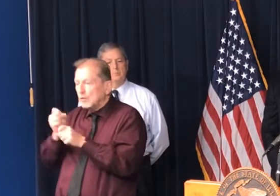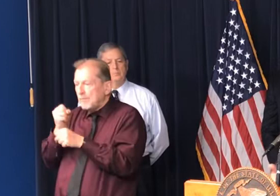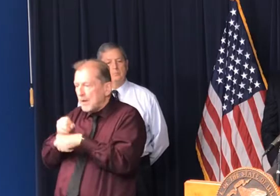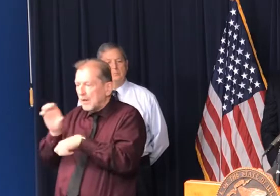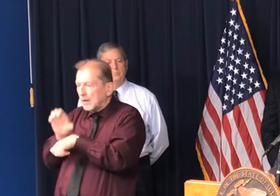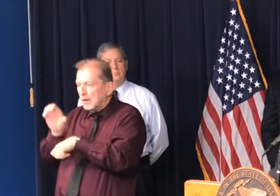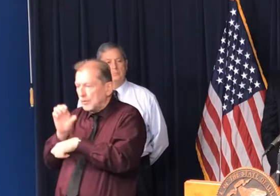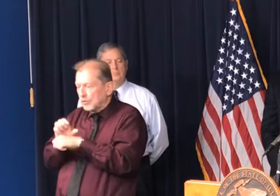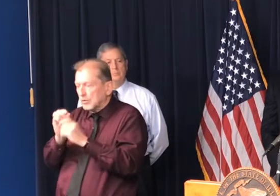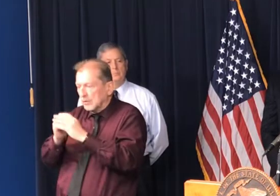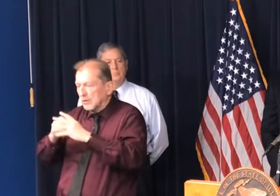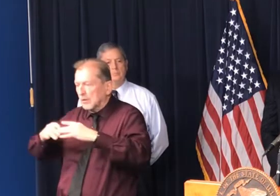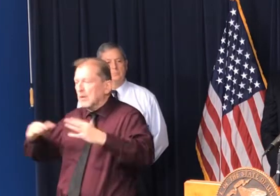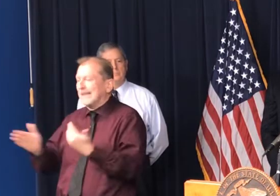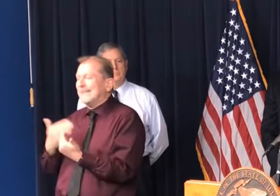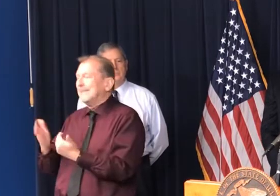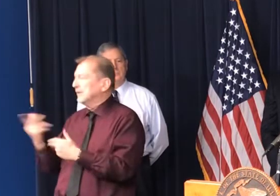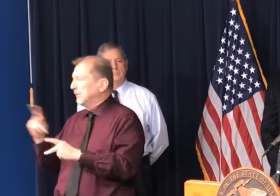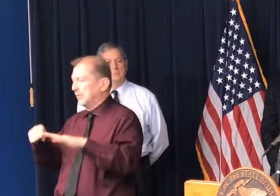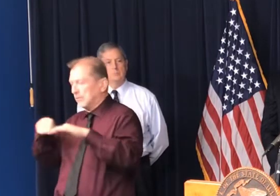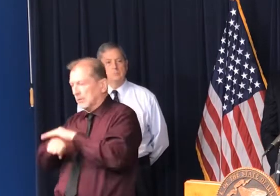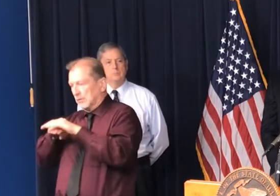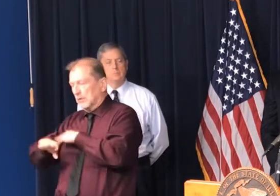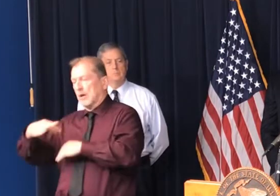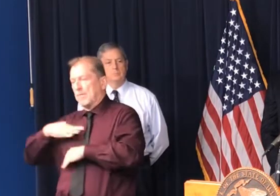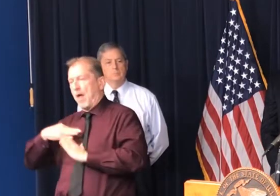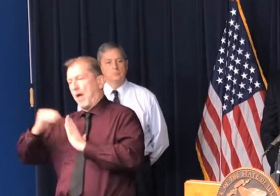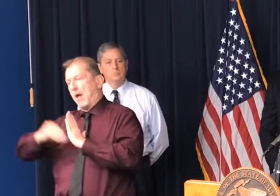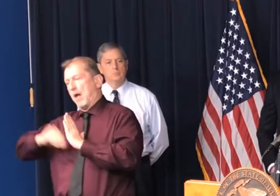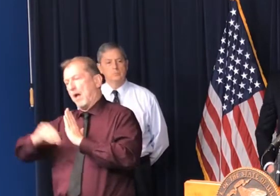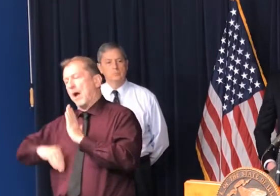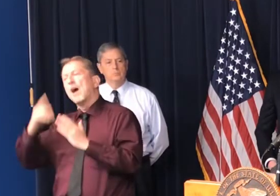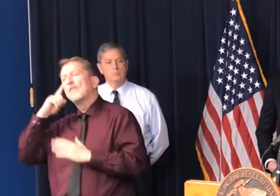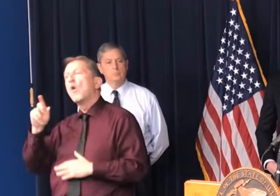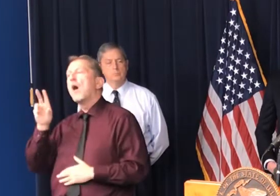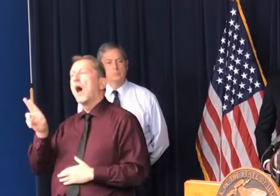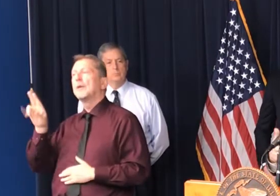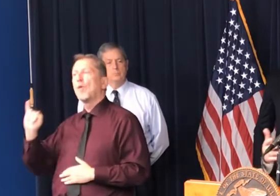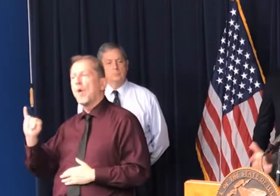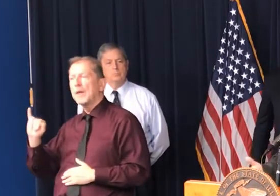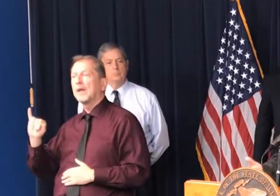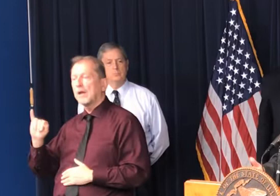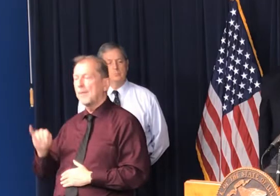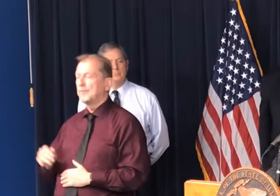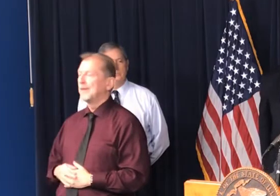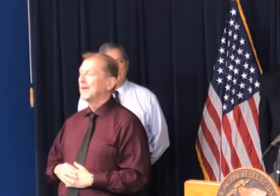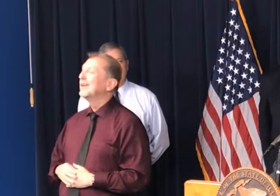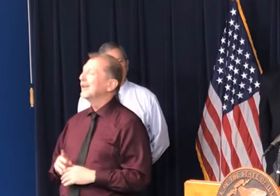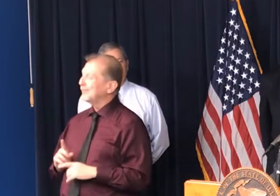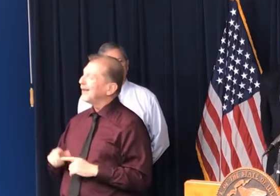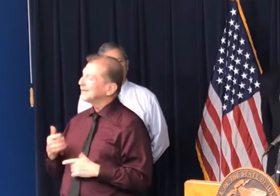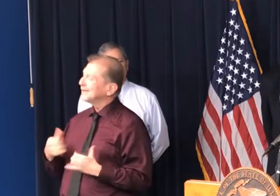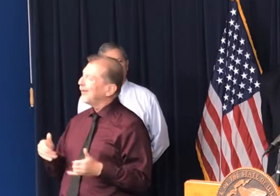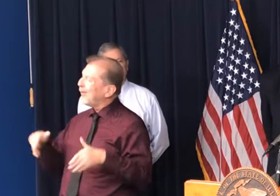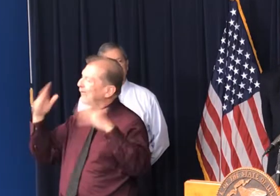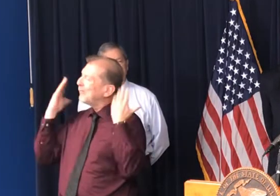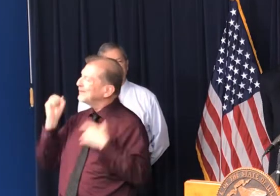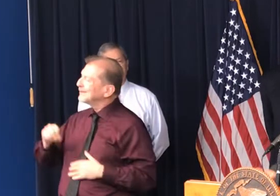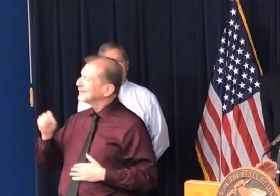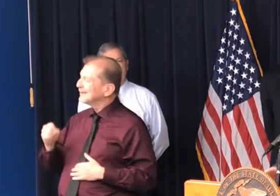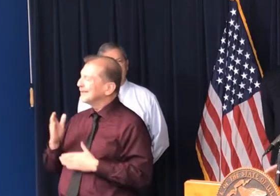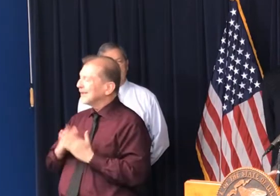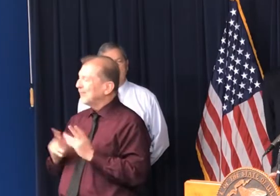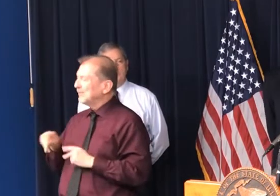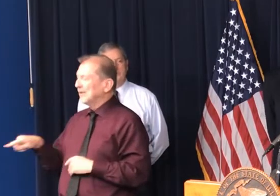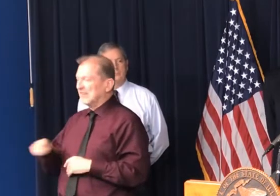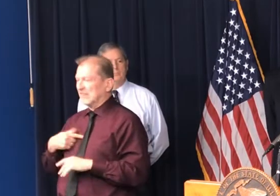expand availability. They are expanding the availability, but it is true that we remain overloaded. People are gonna have to